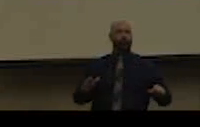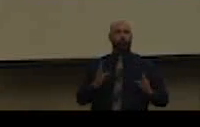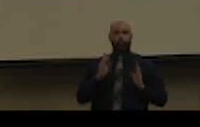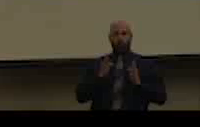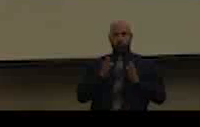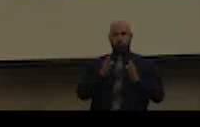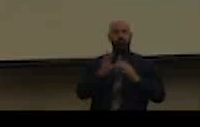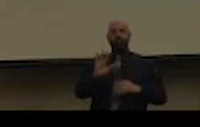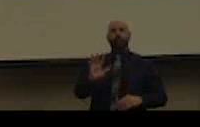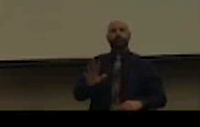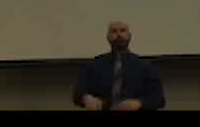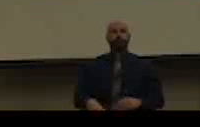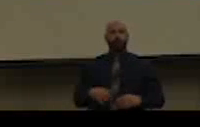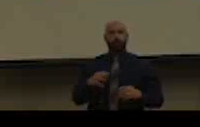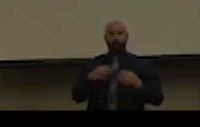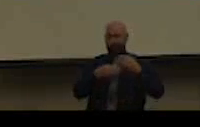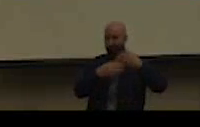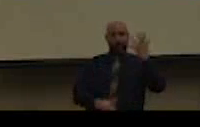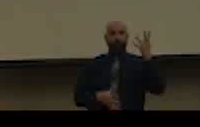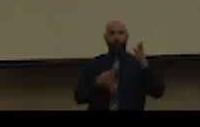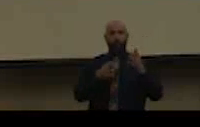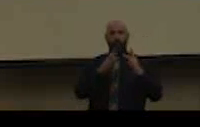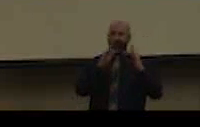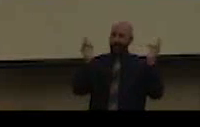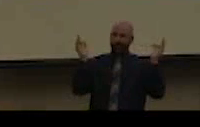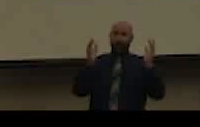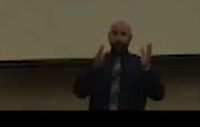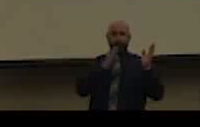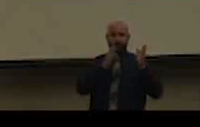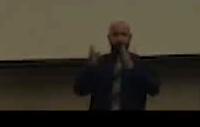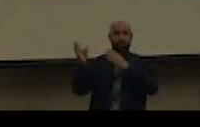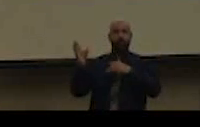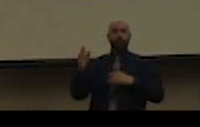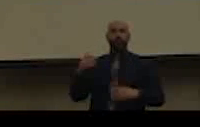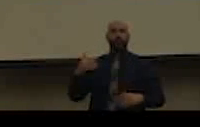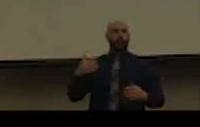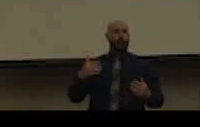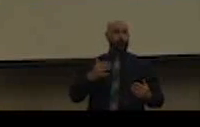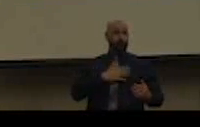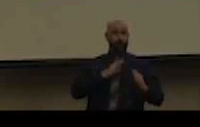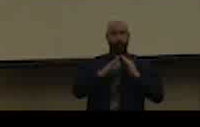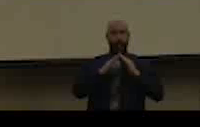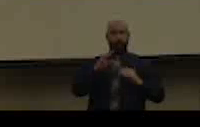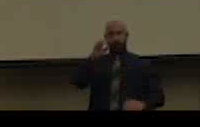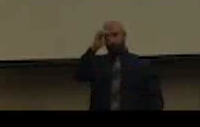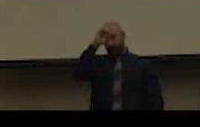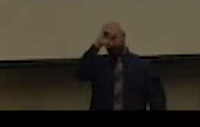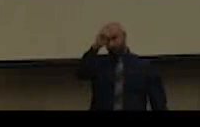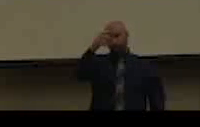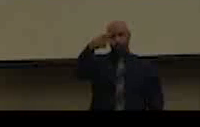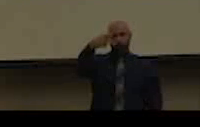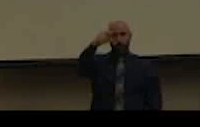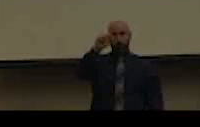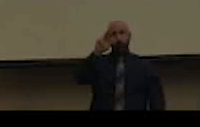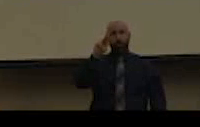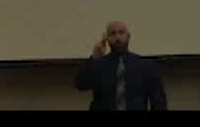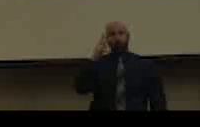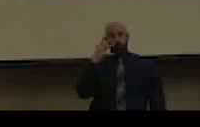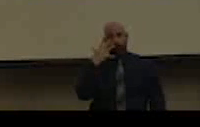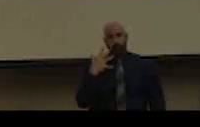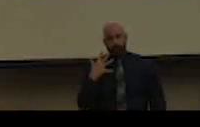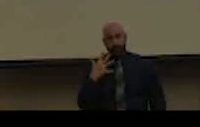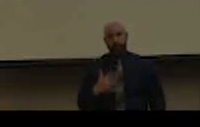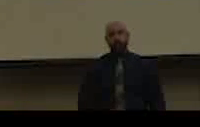absolutely, you are so right. I don't have a park in my town. How sad is that? So.